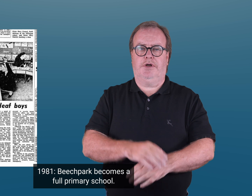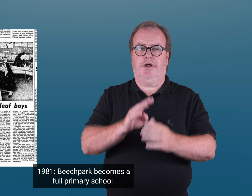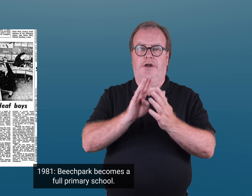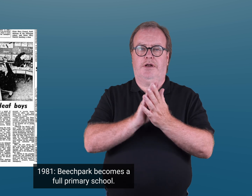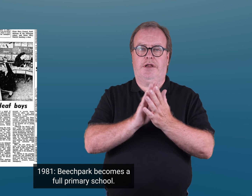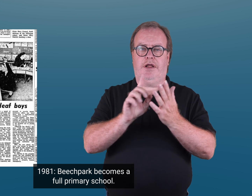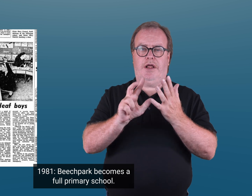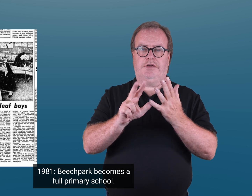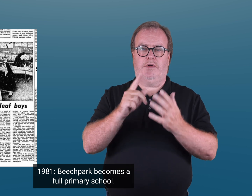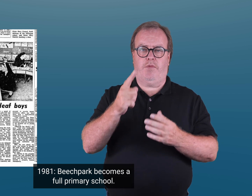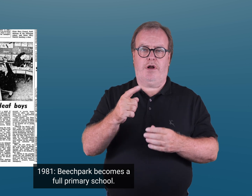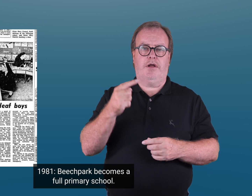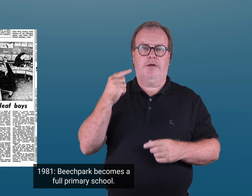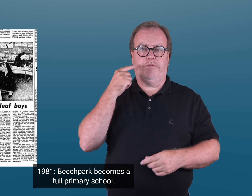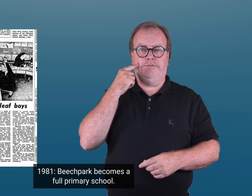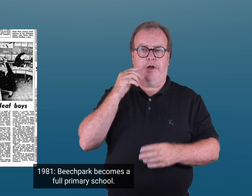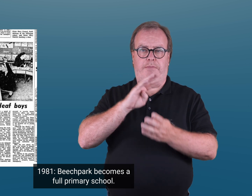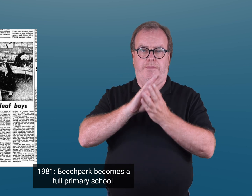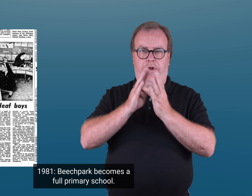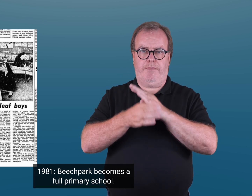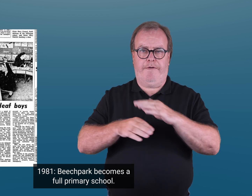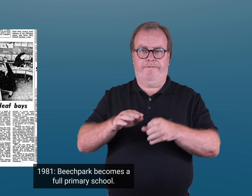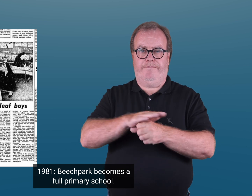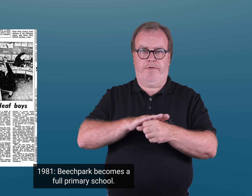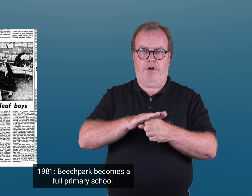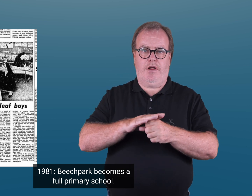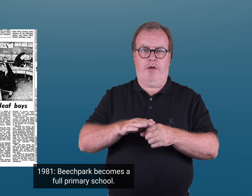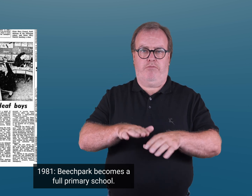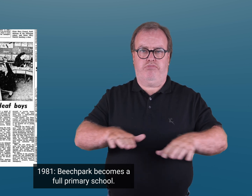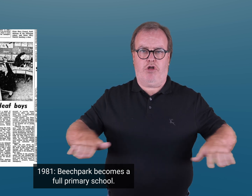1981. Beechpark becomes a full primary school.